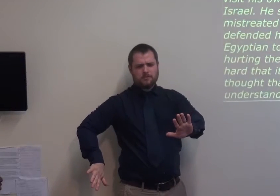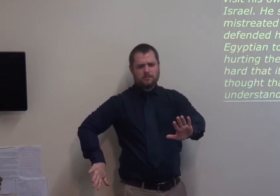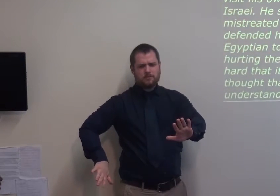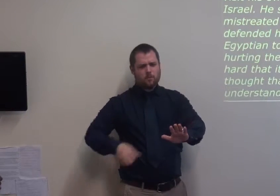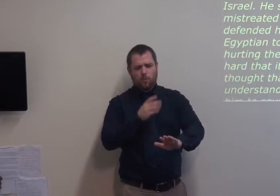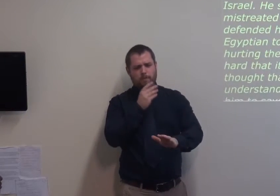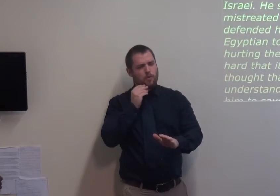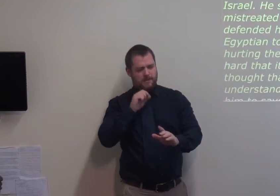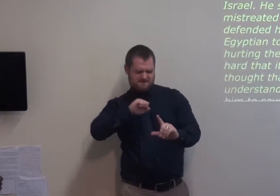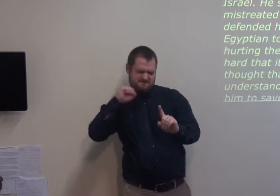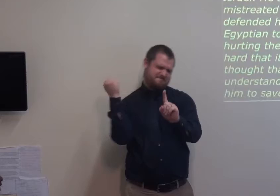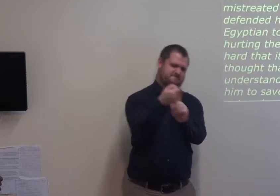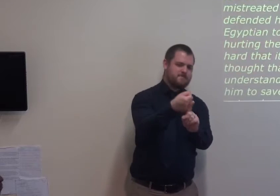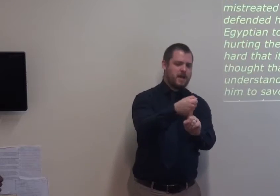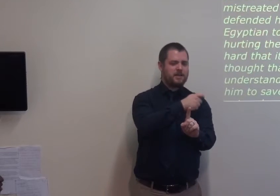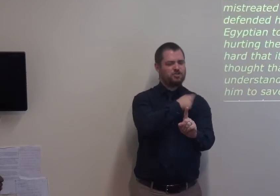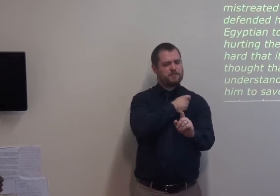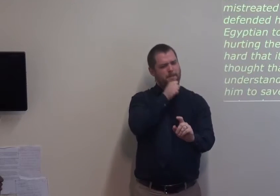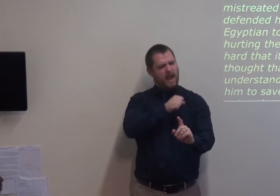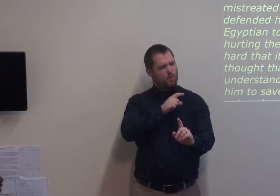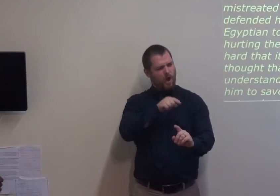Moses hit the Egyptian to pay him back for hurting the man.